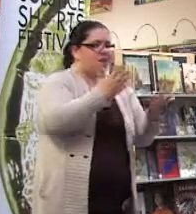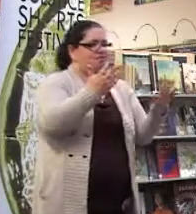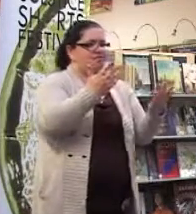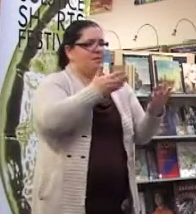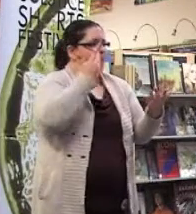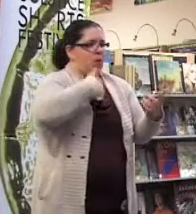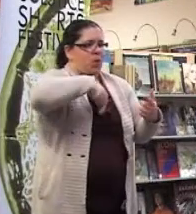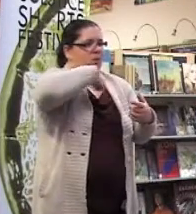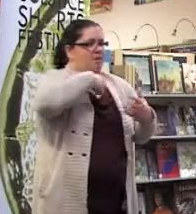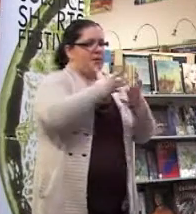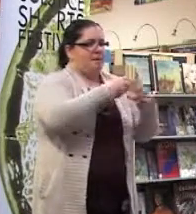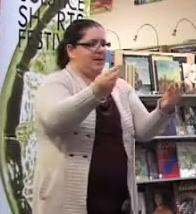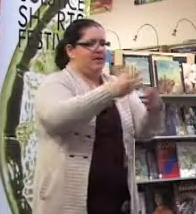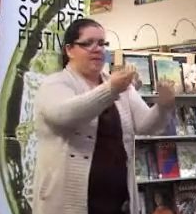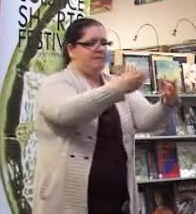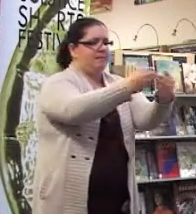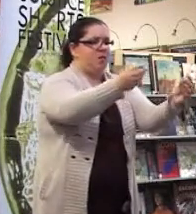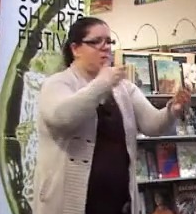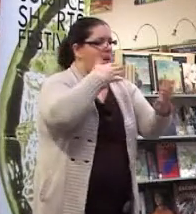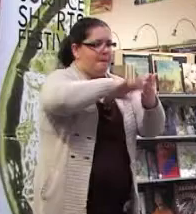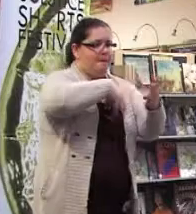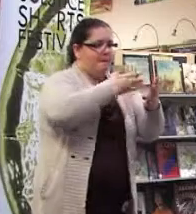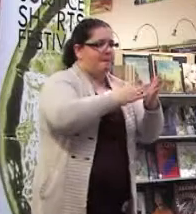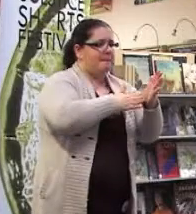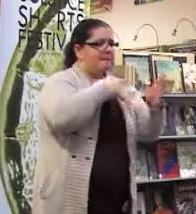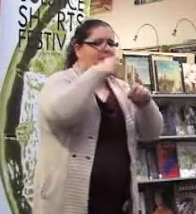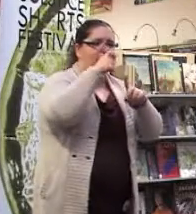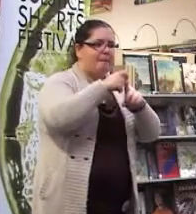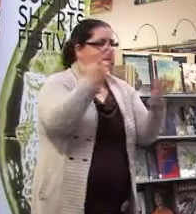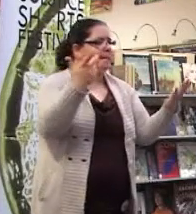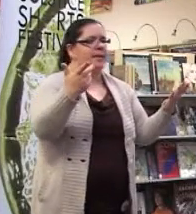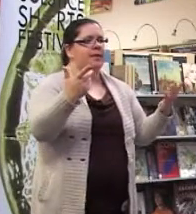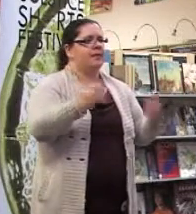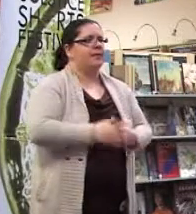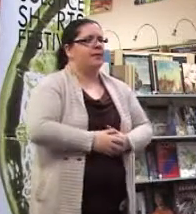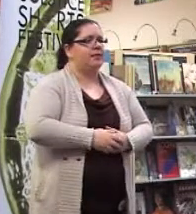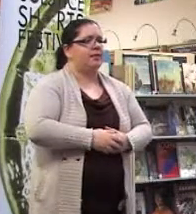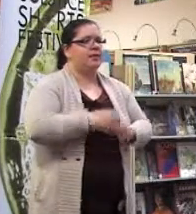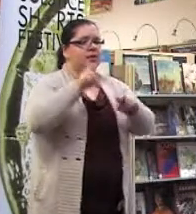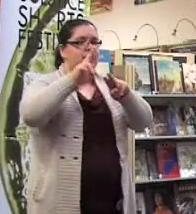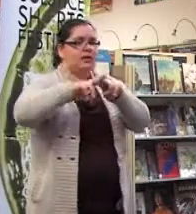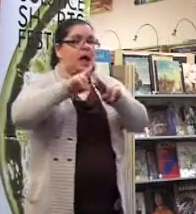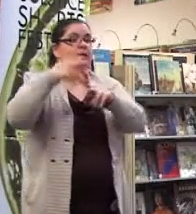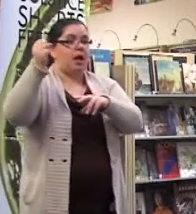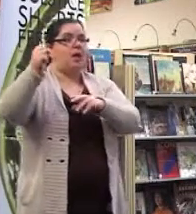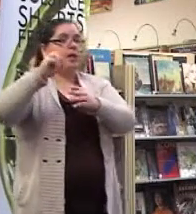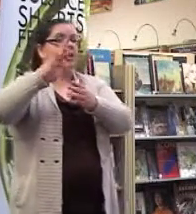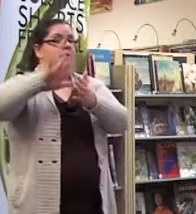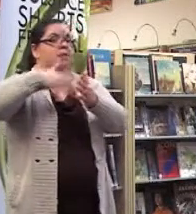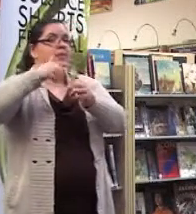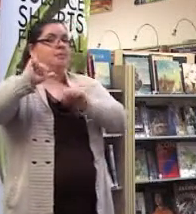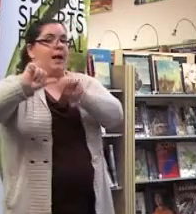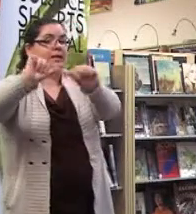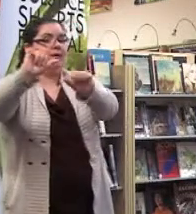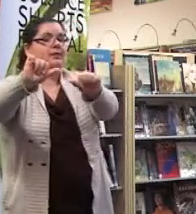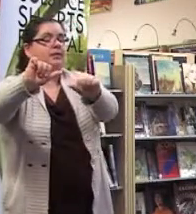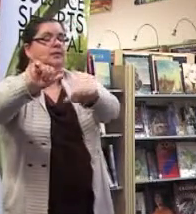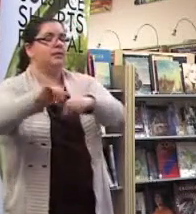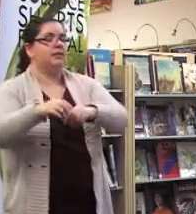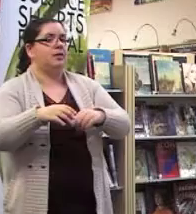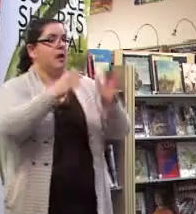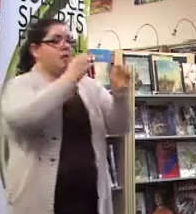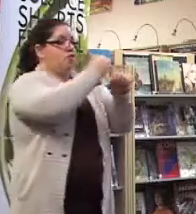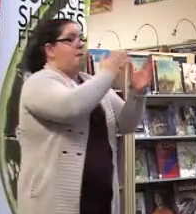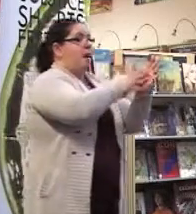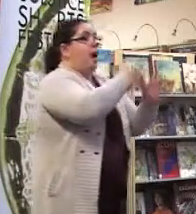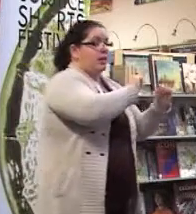mist. There was just empty, unmapped, blank and patternless space. Dad had a pattern as firm as Mummy's knitting needle, and